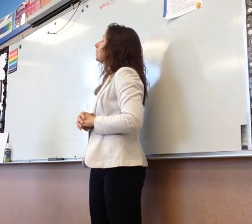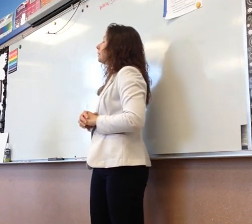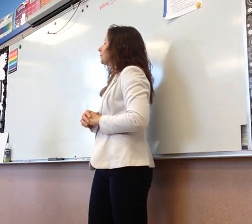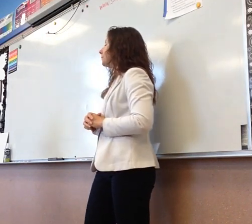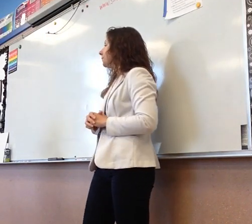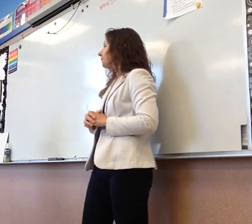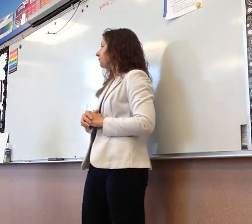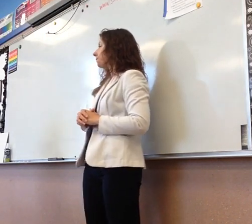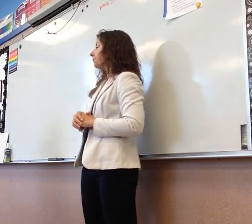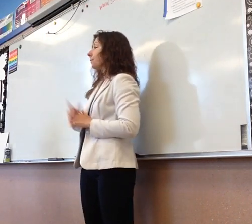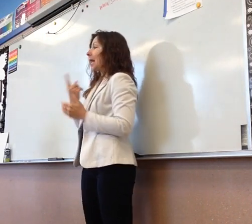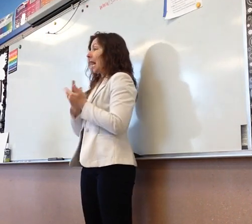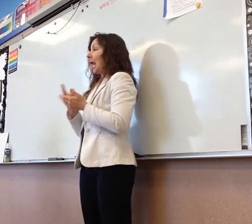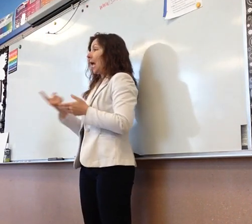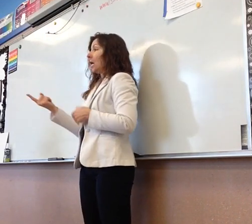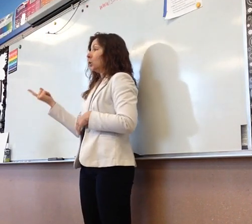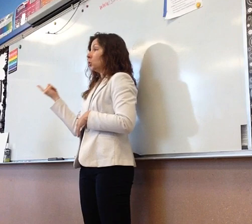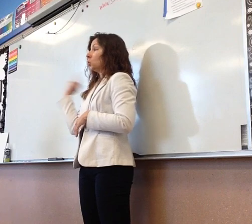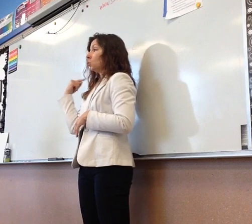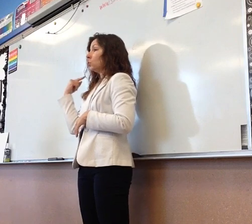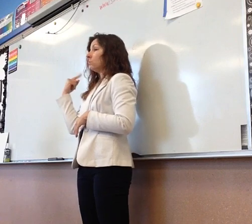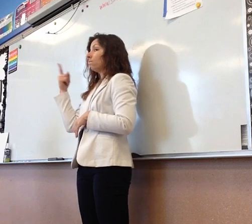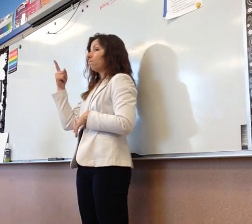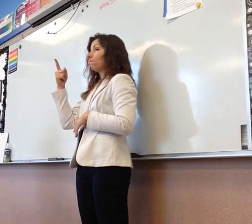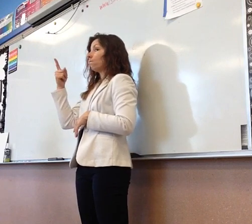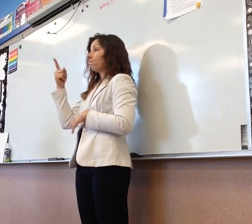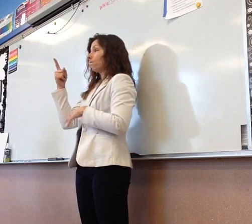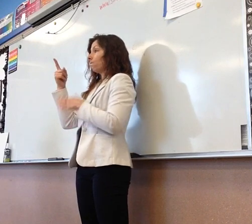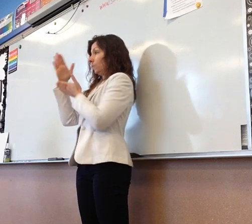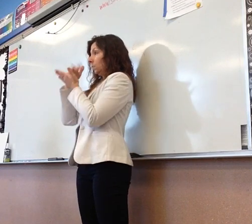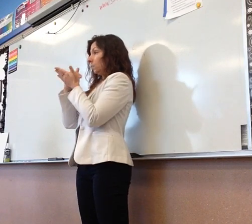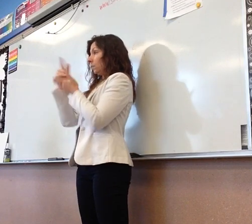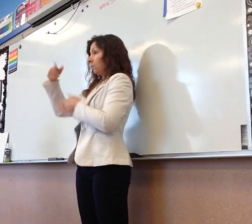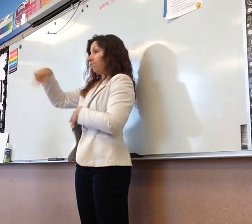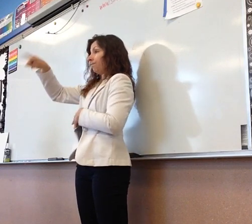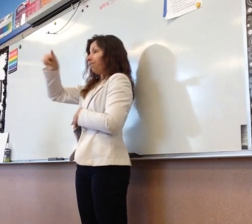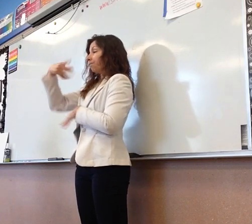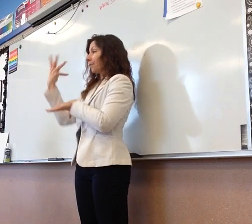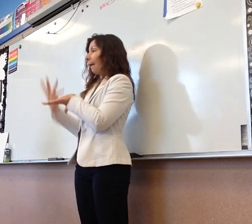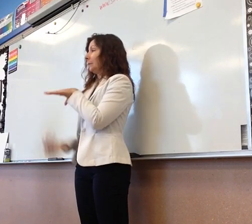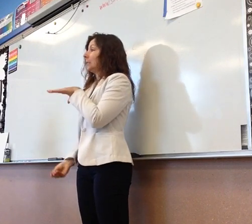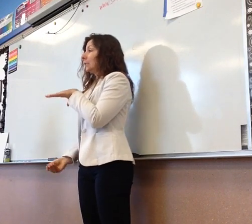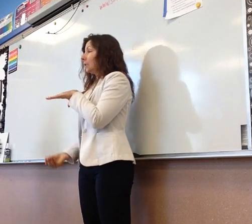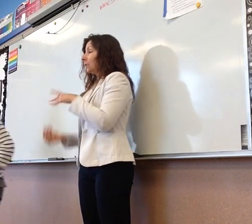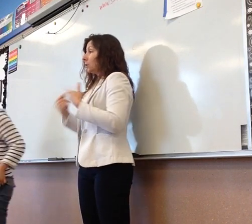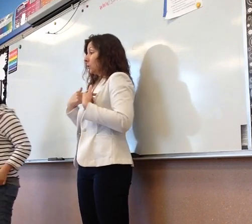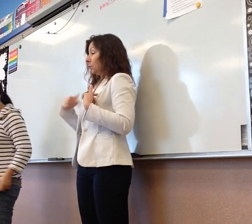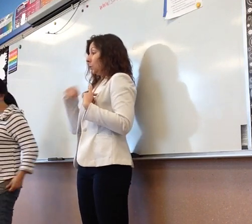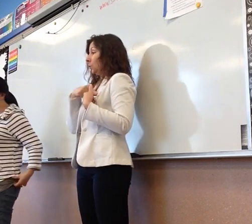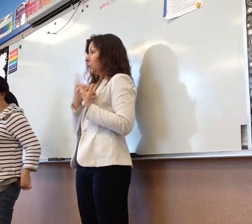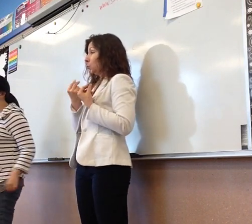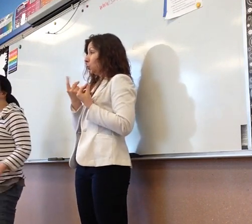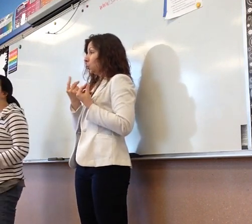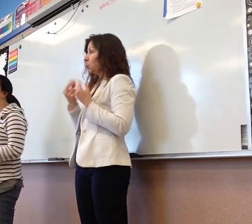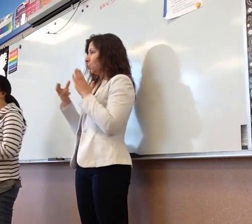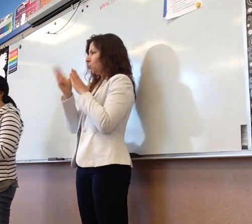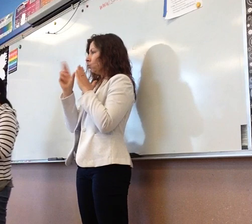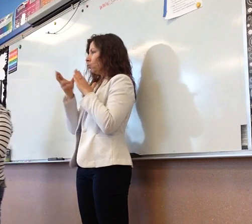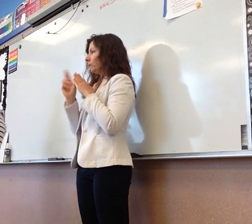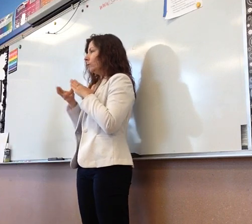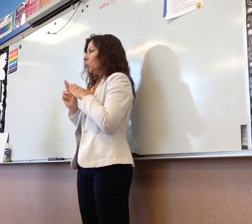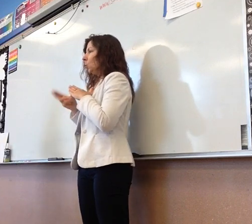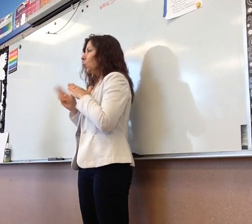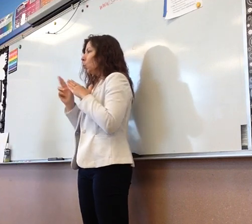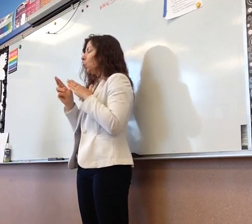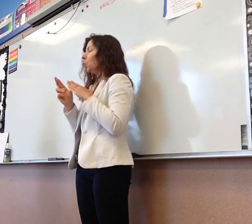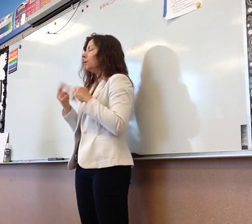Last week, some of you were not here. We went over some more review.